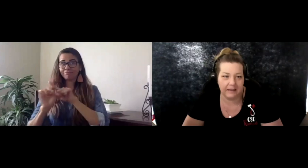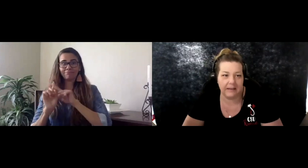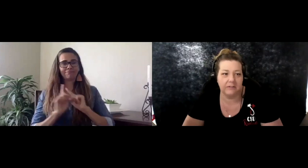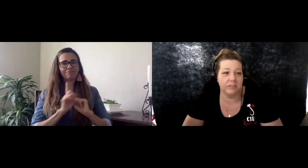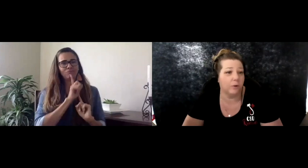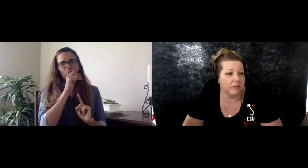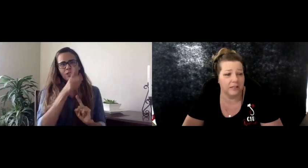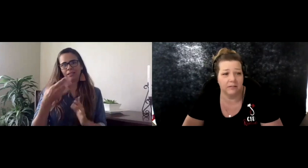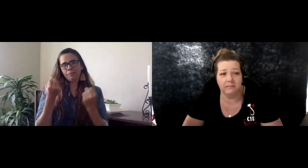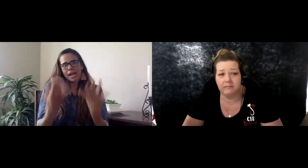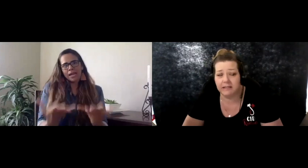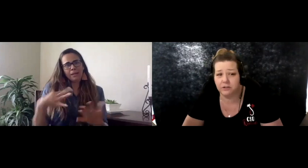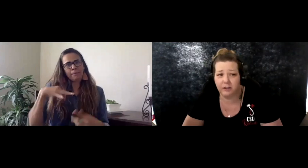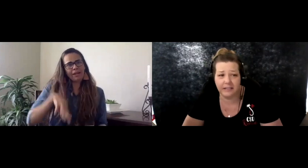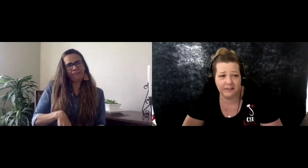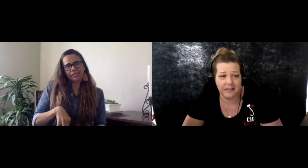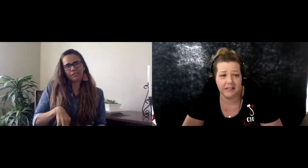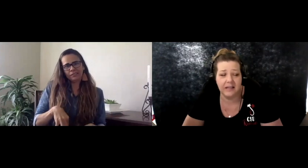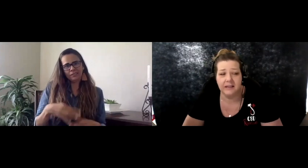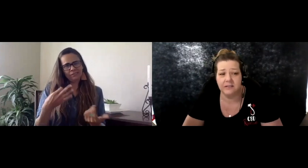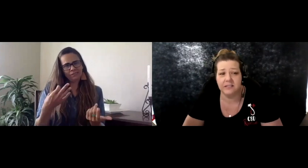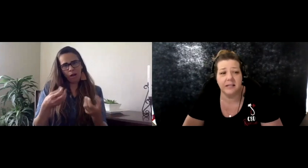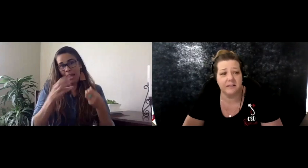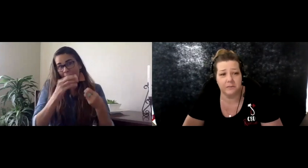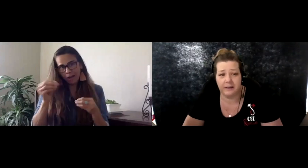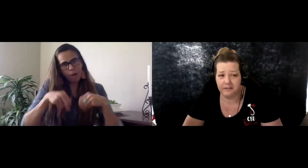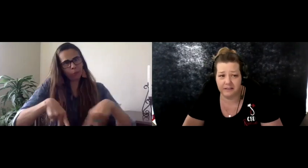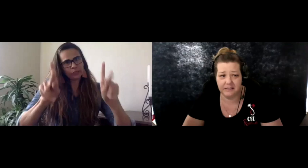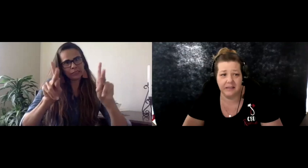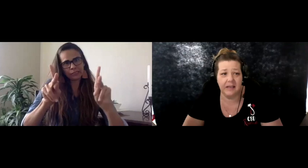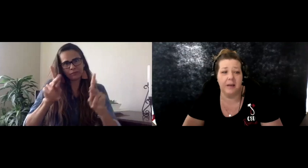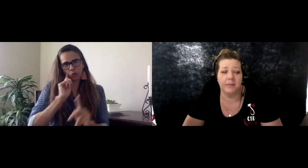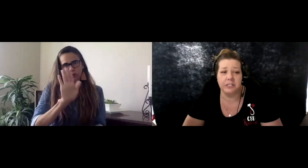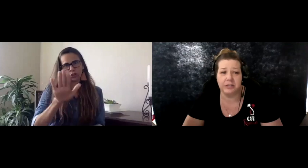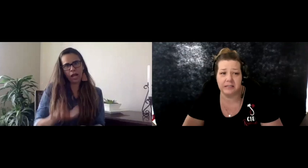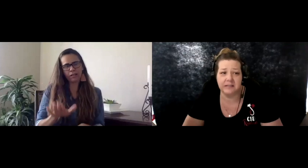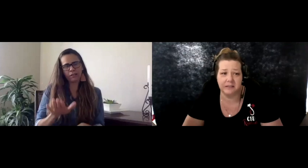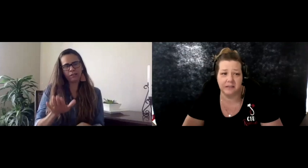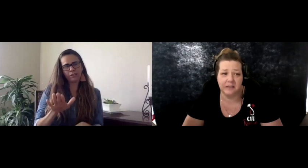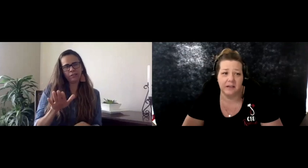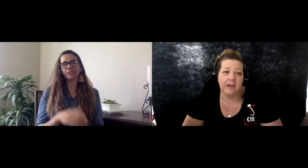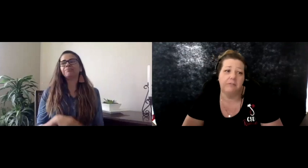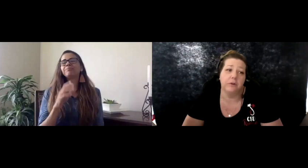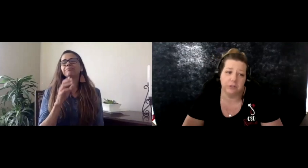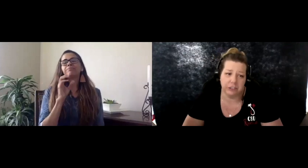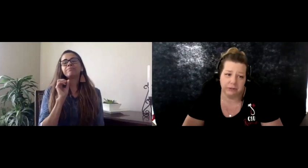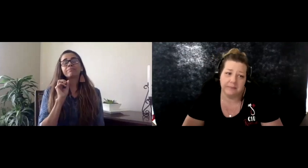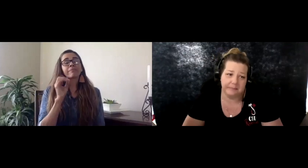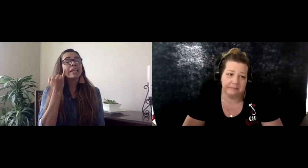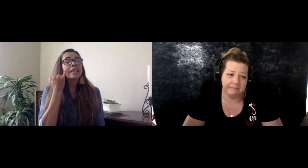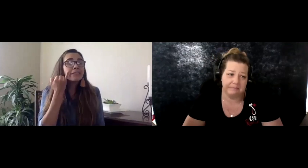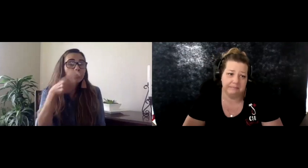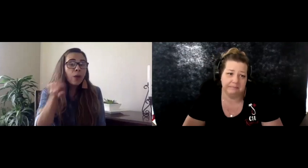need, their sports, their extracurricular activities. There's a ton of different benefits and opportunities for your